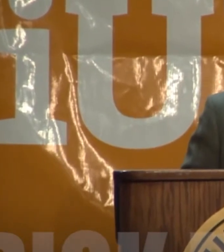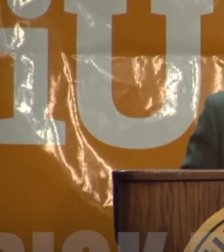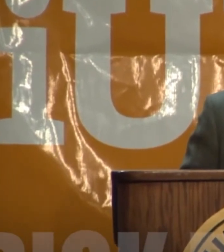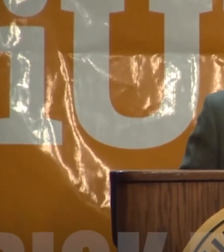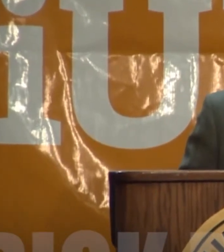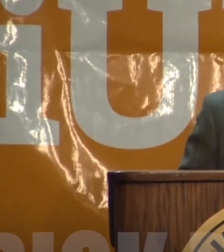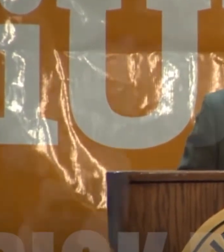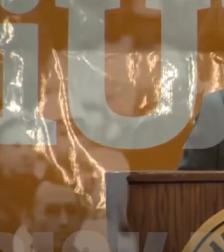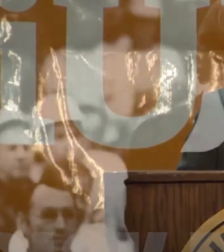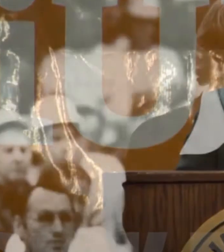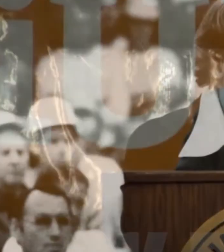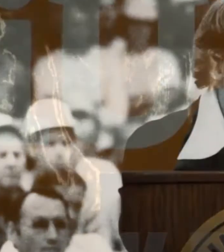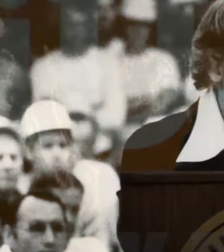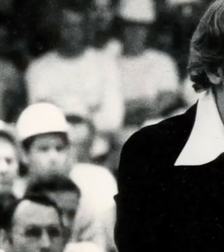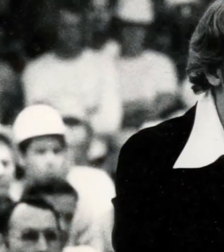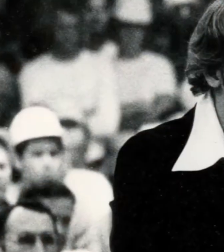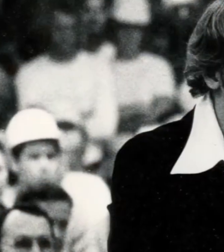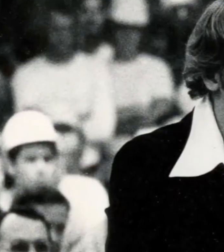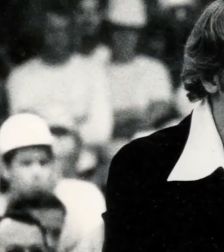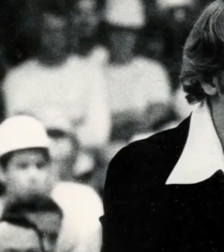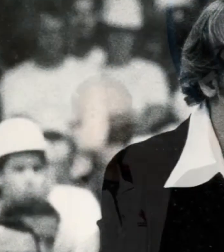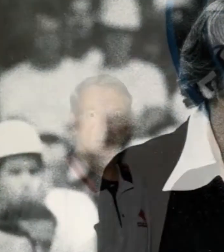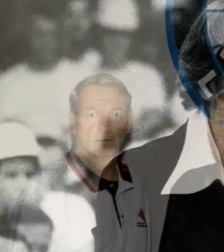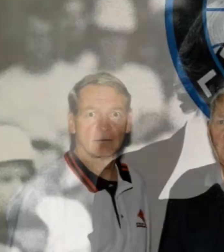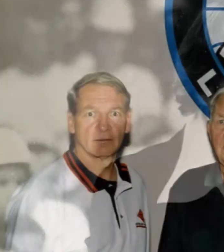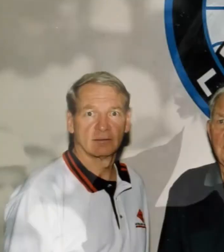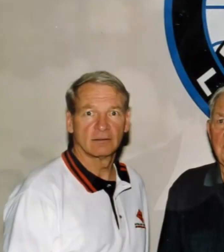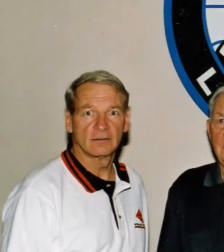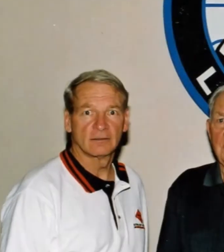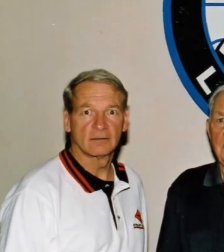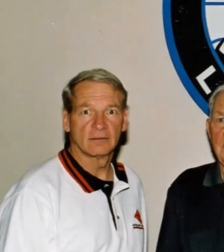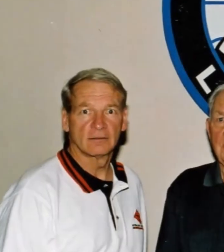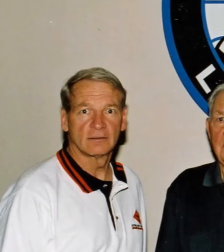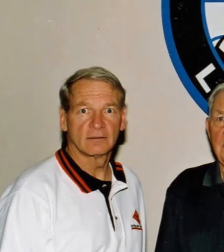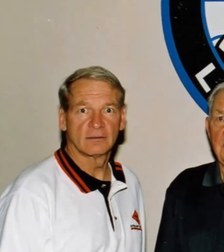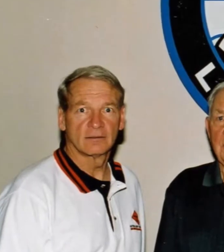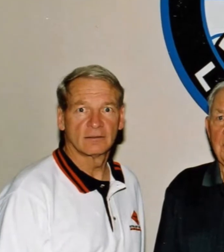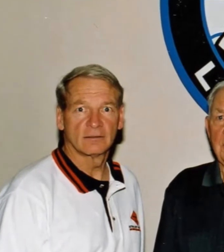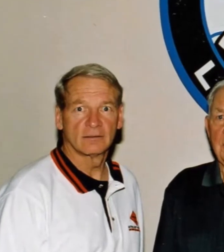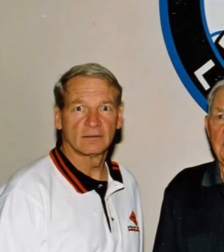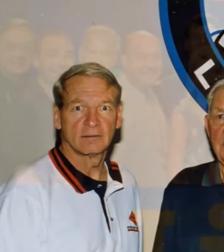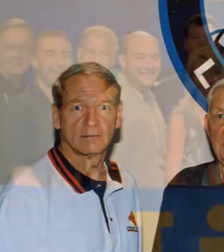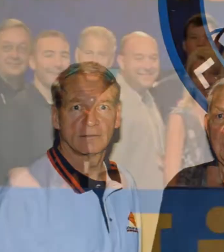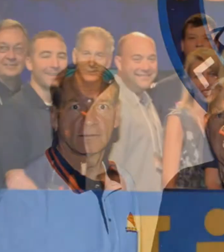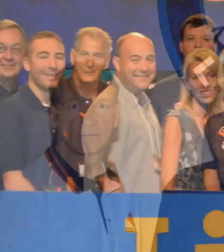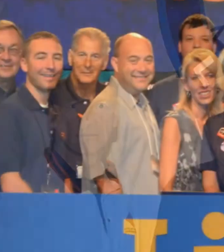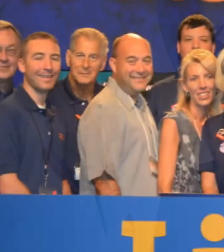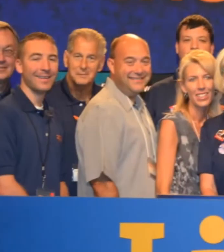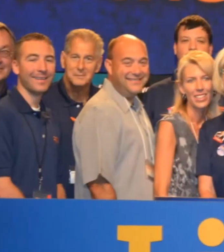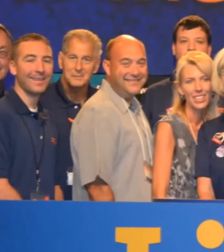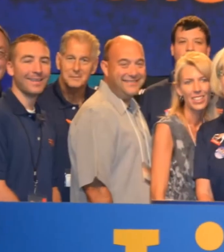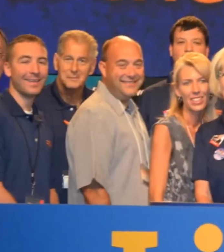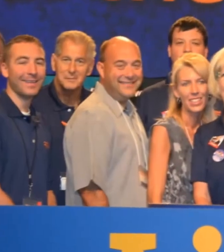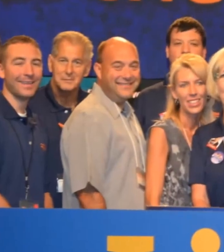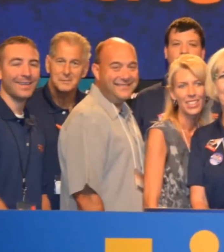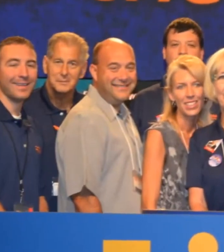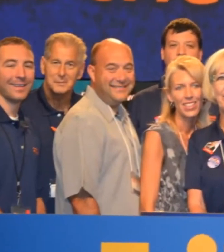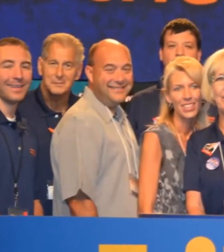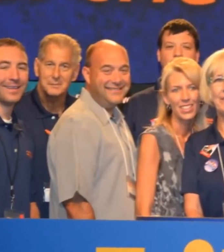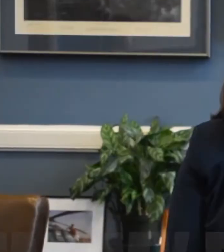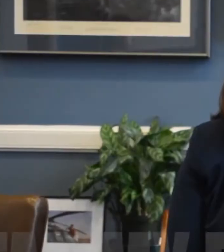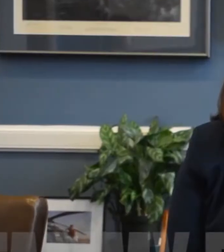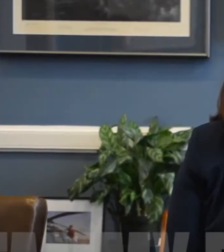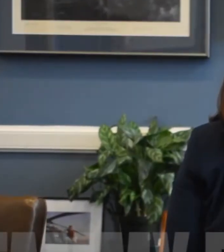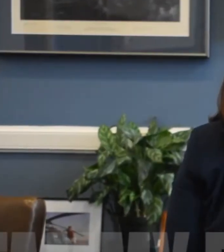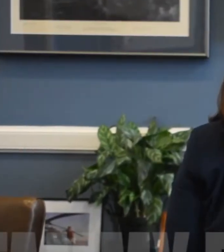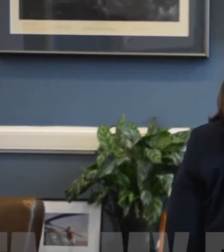Penn, 30 years of leading this local, and then many years of serving in the Midwestern area of 11 different